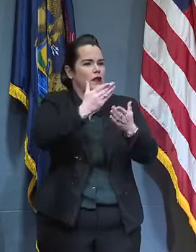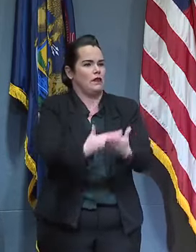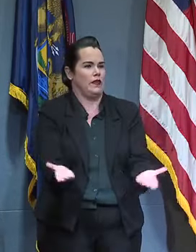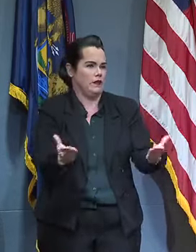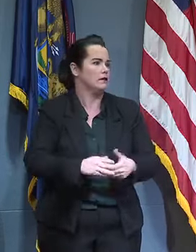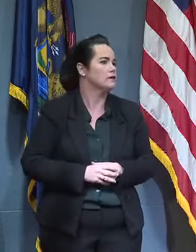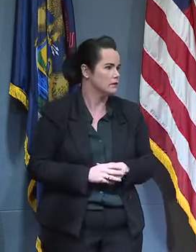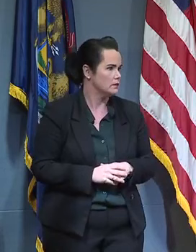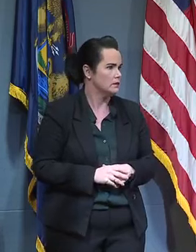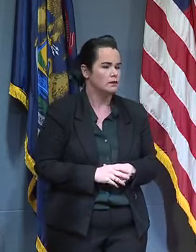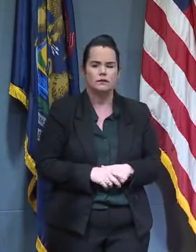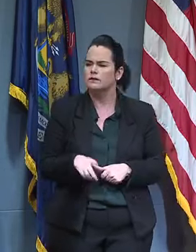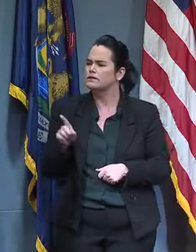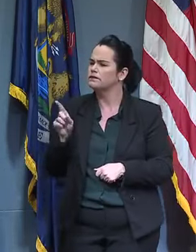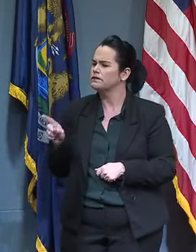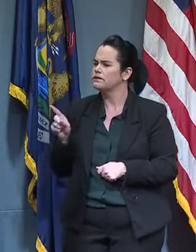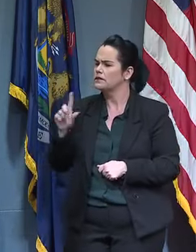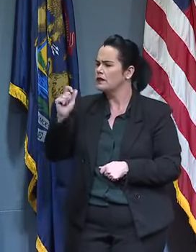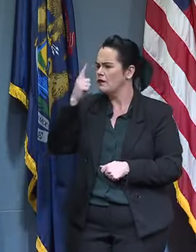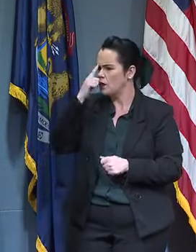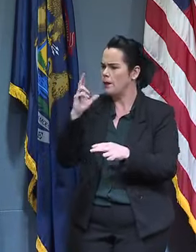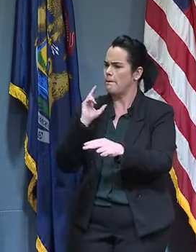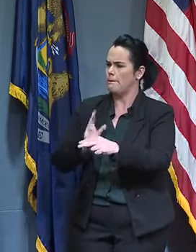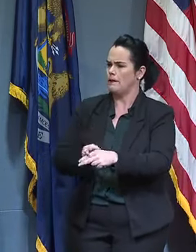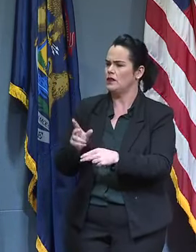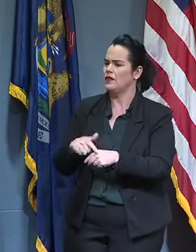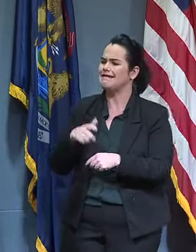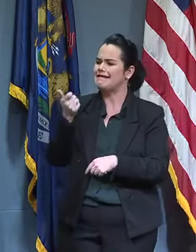Governor, you mentioned the 1945 law.